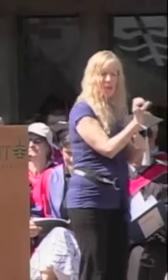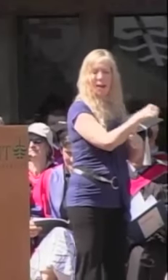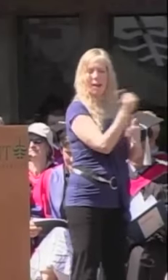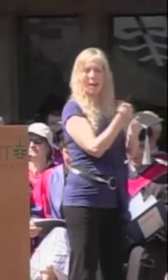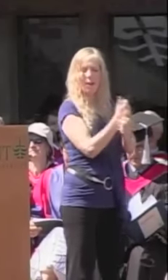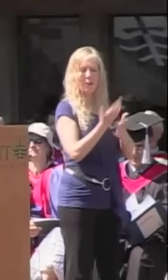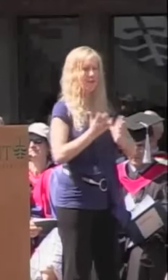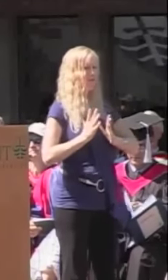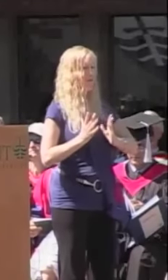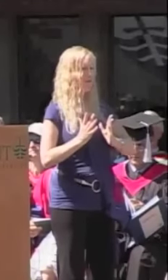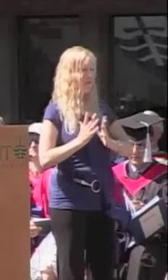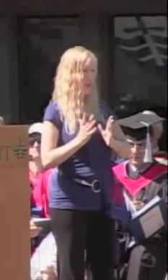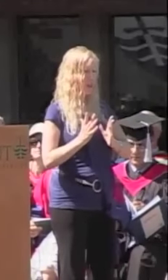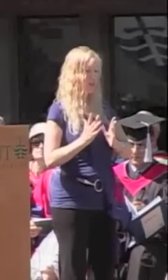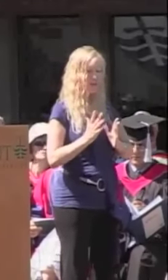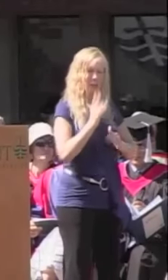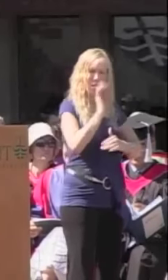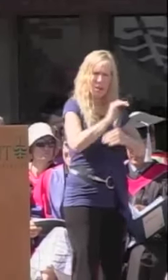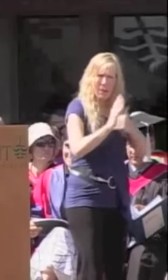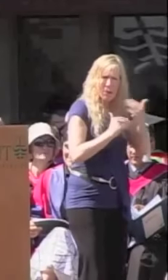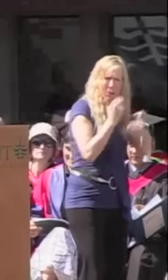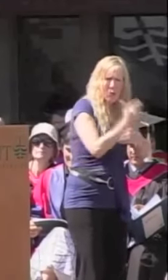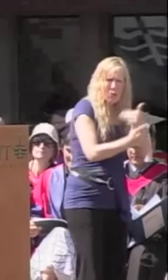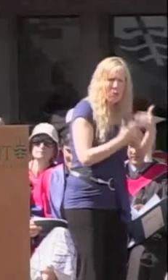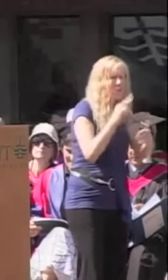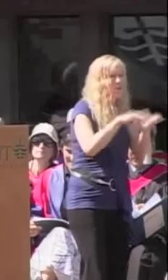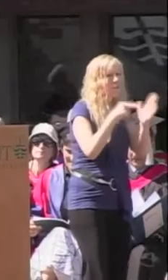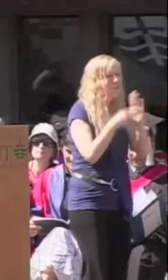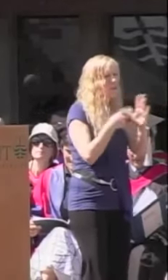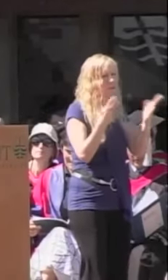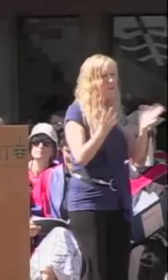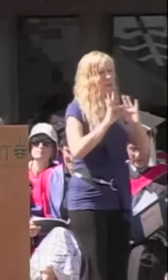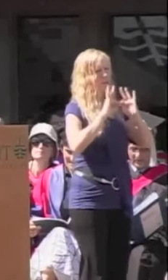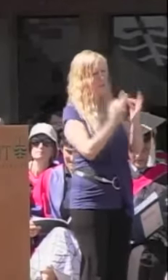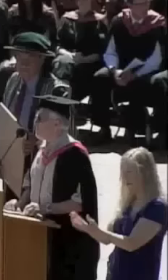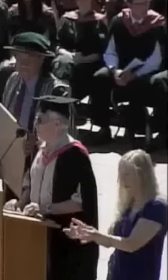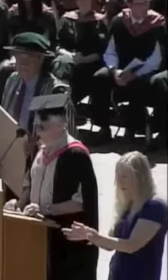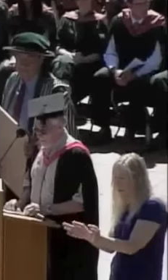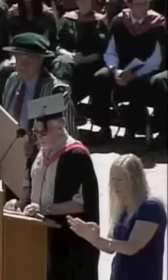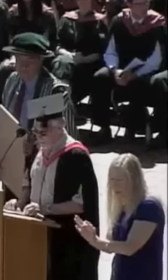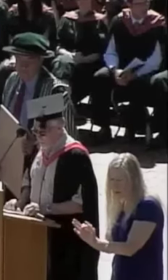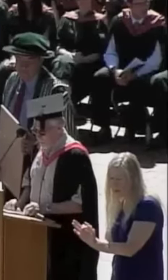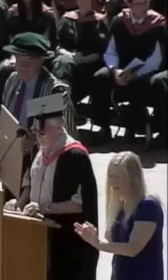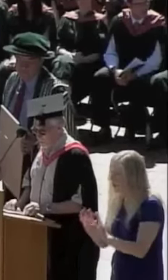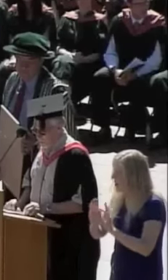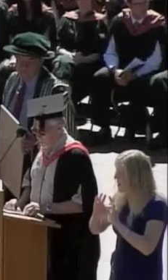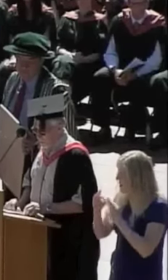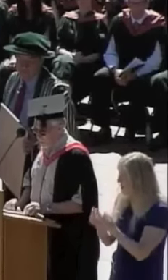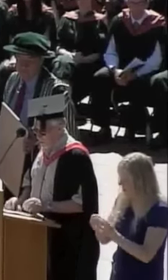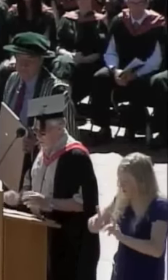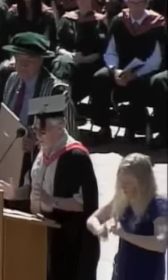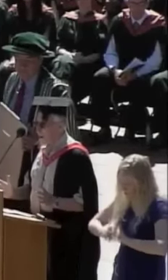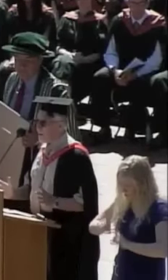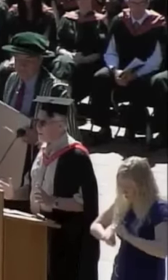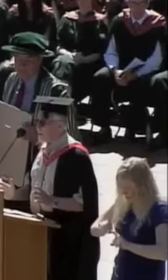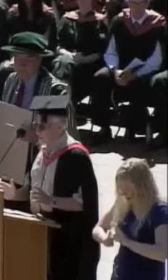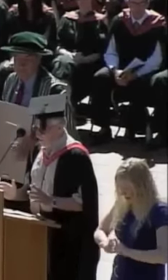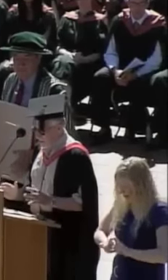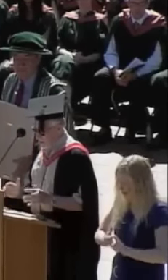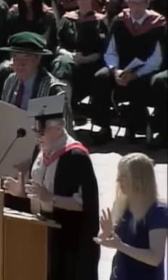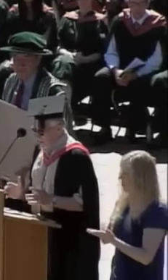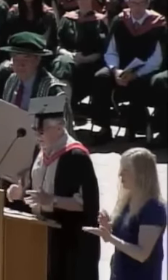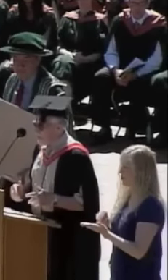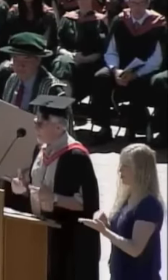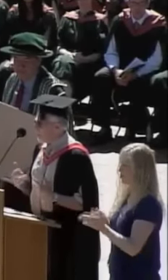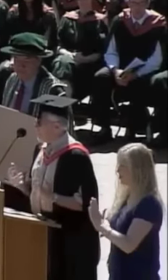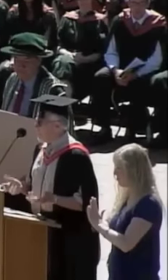themselves. In this process, it is the family that matters most. The family is the crucible within which our characters